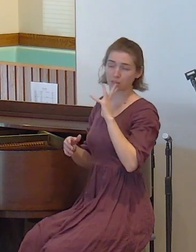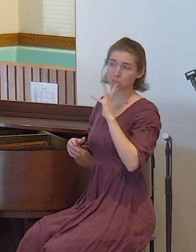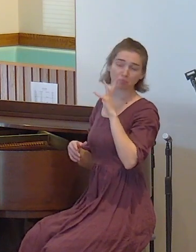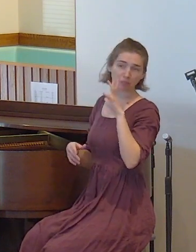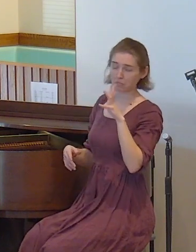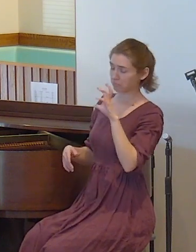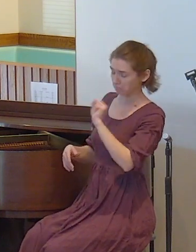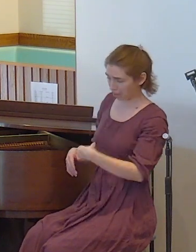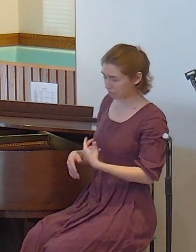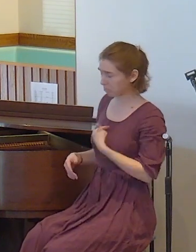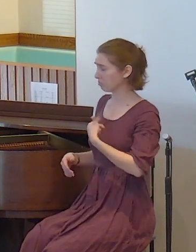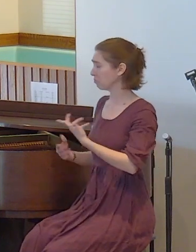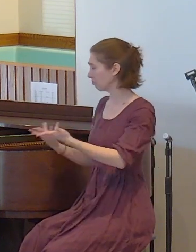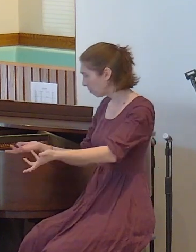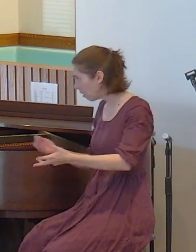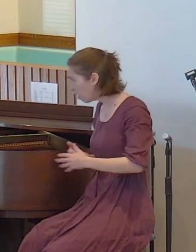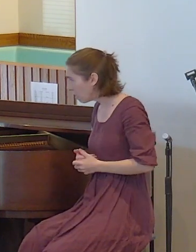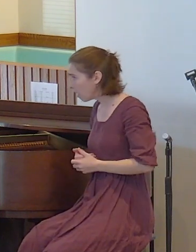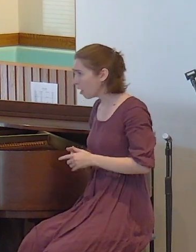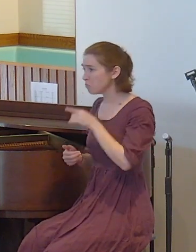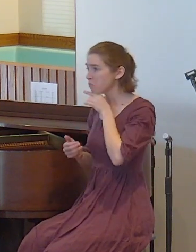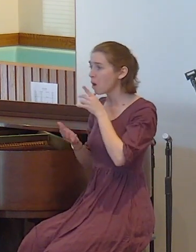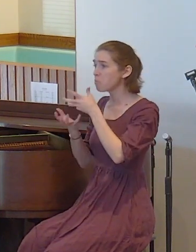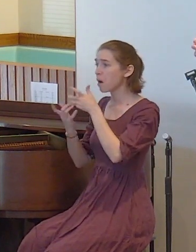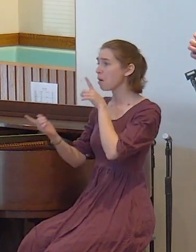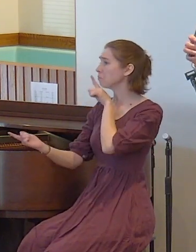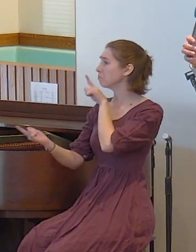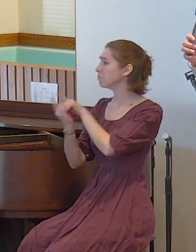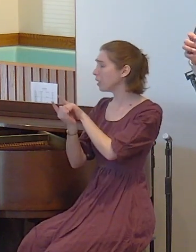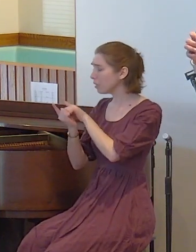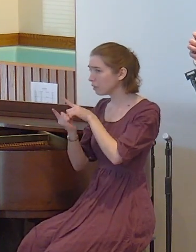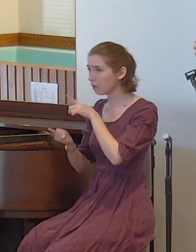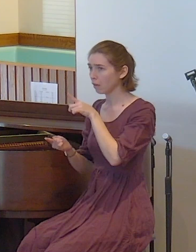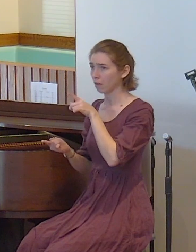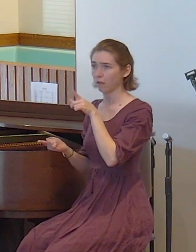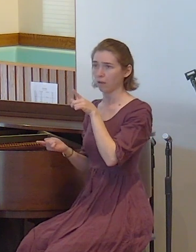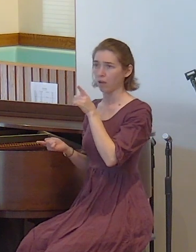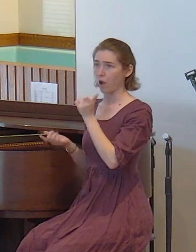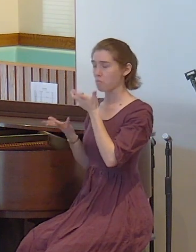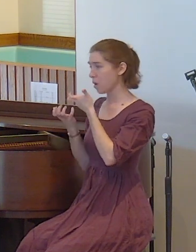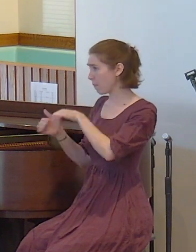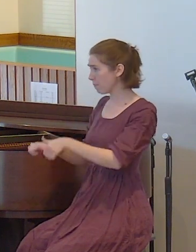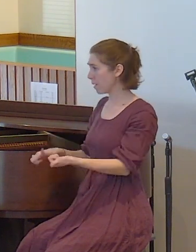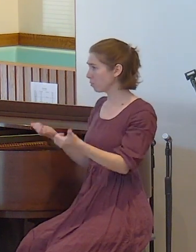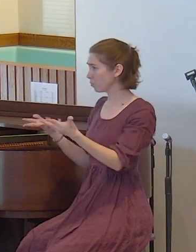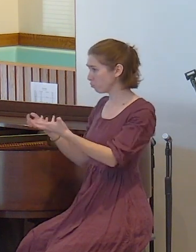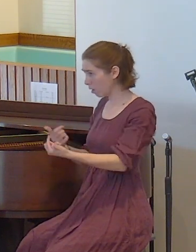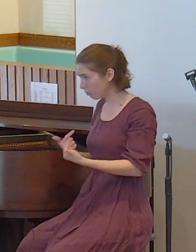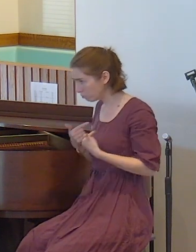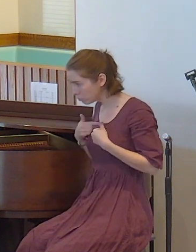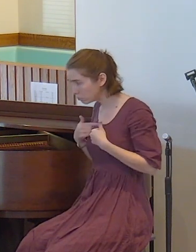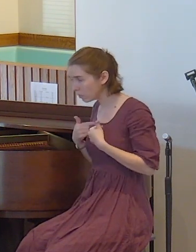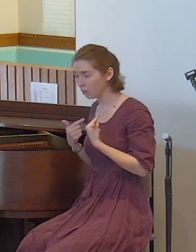Yes. I really would want to meet with you. I want to be baptized.